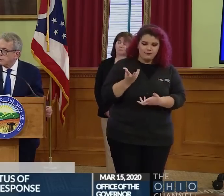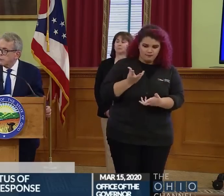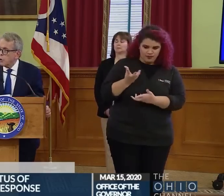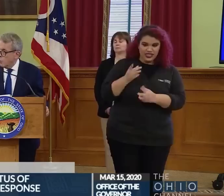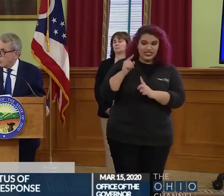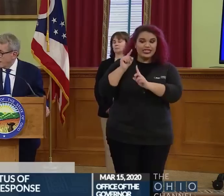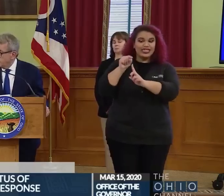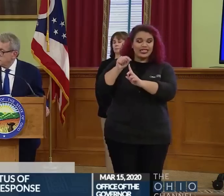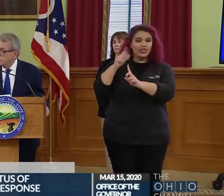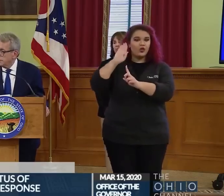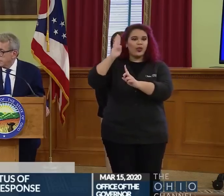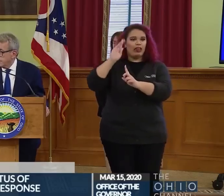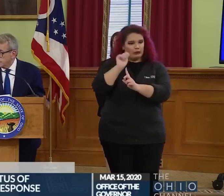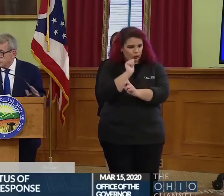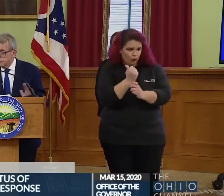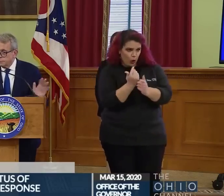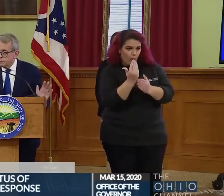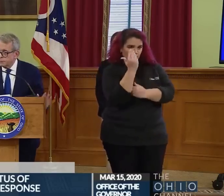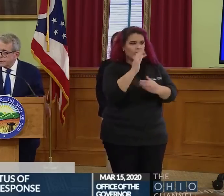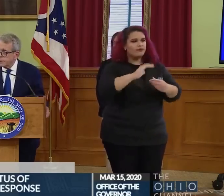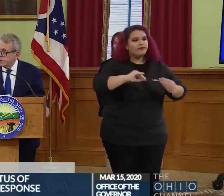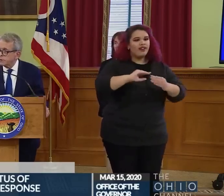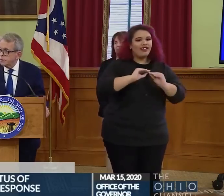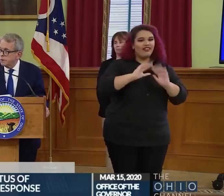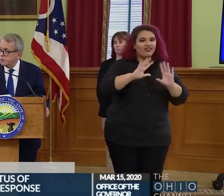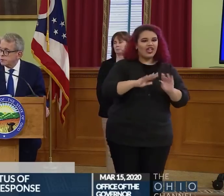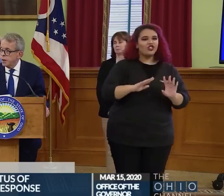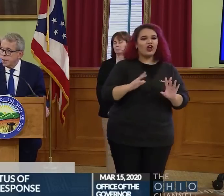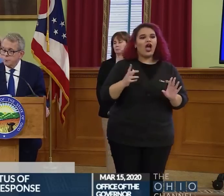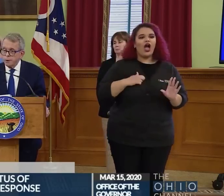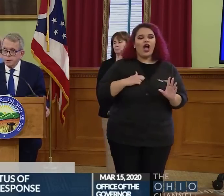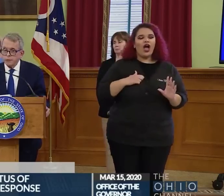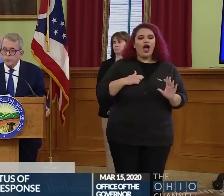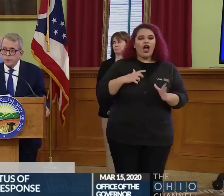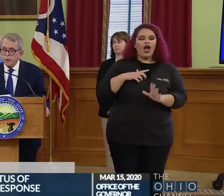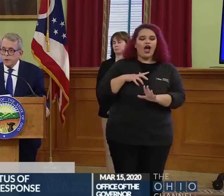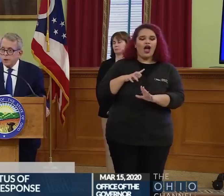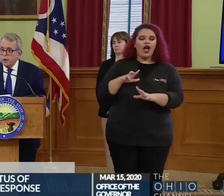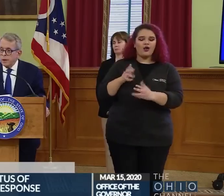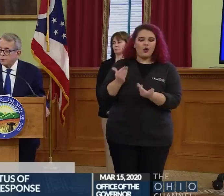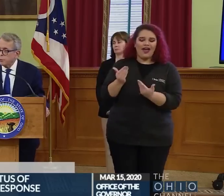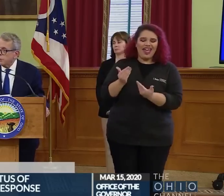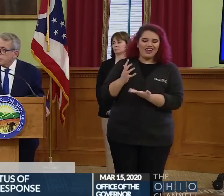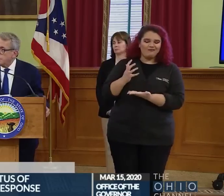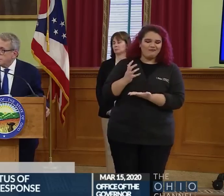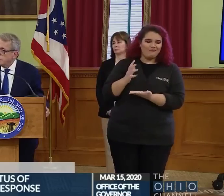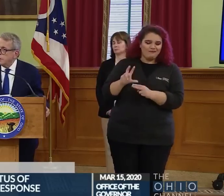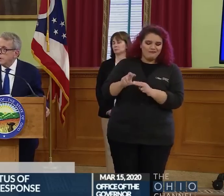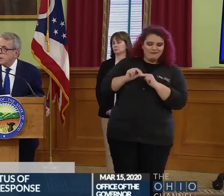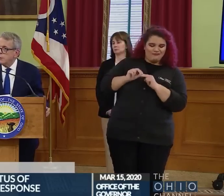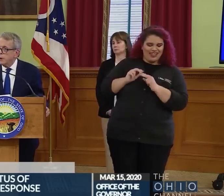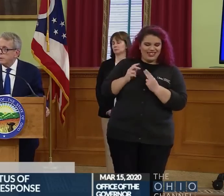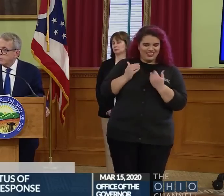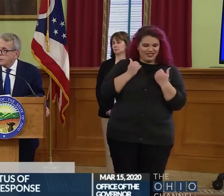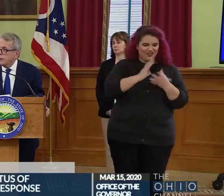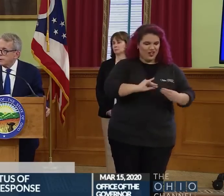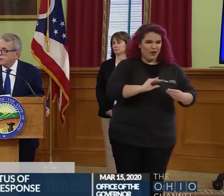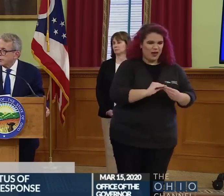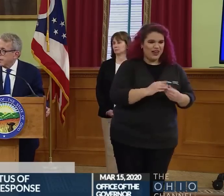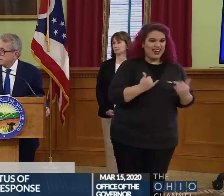clarifications tomorrow morning, so I'm not going to, that's his job and his expertise,